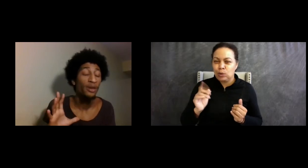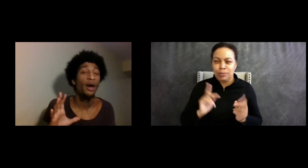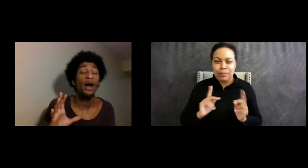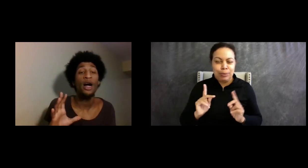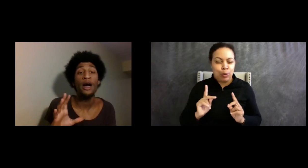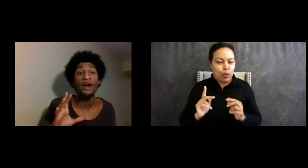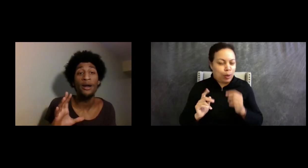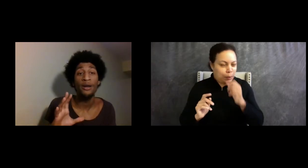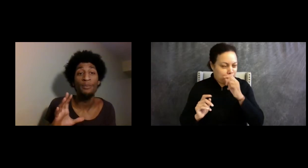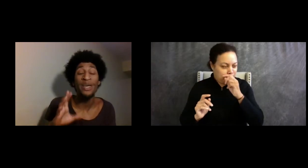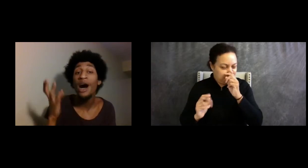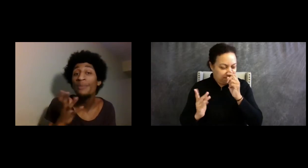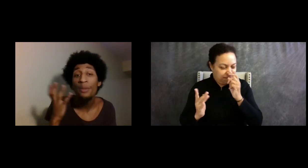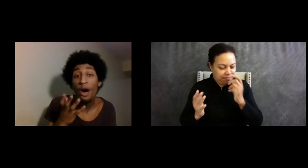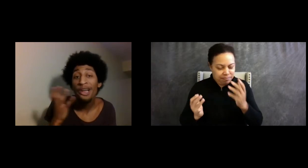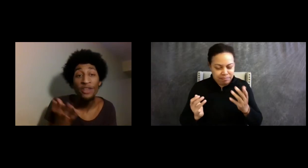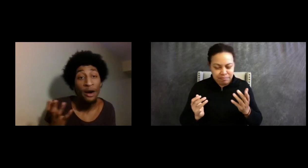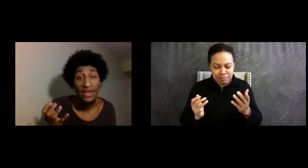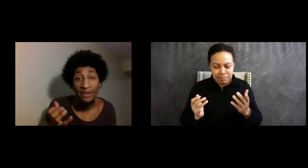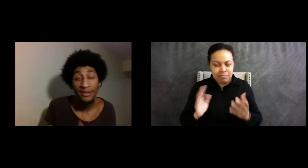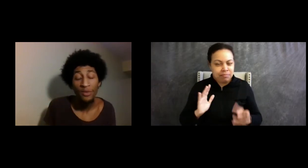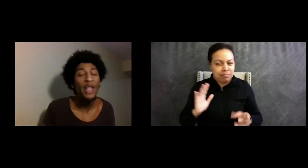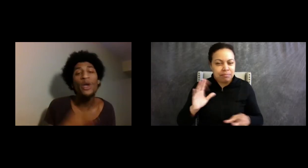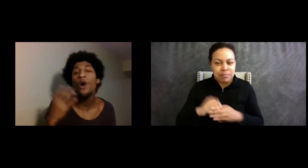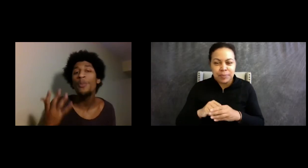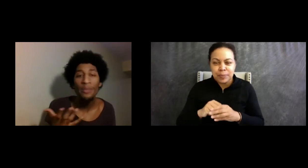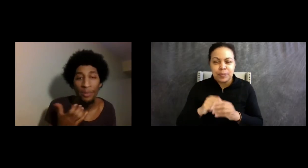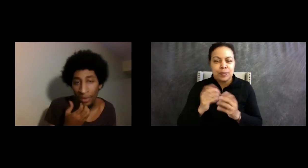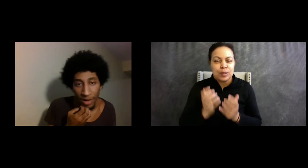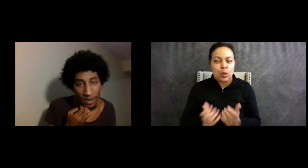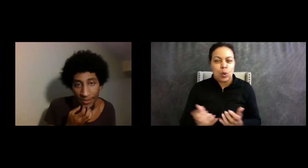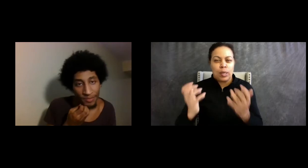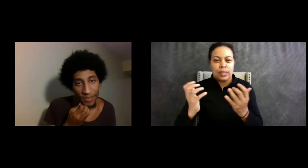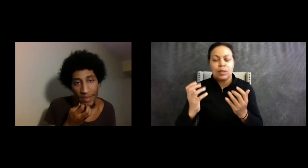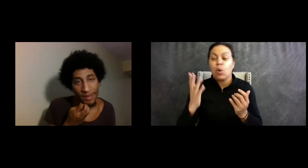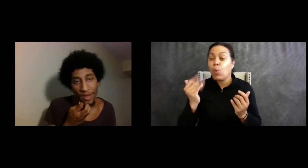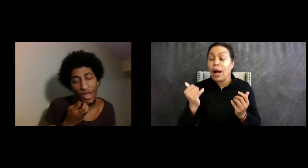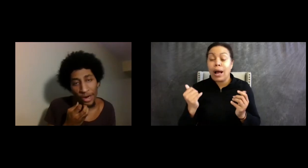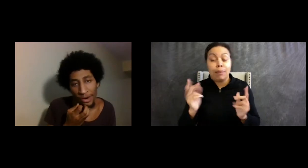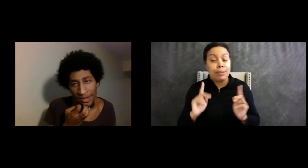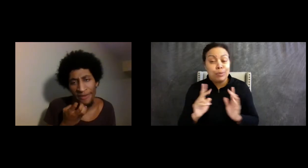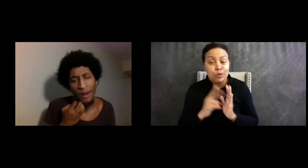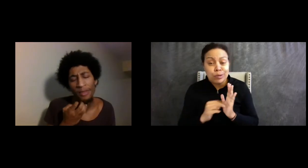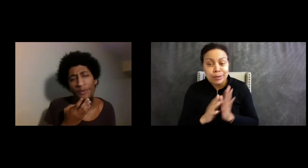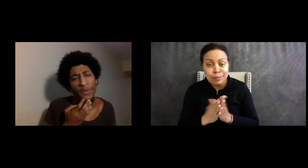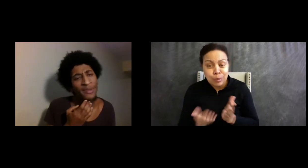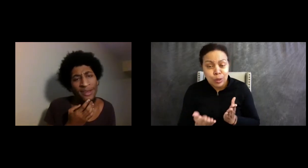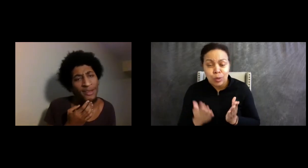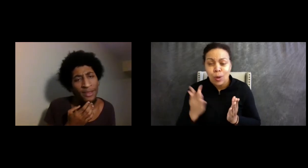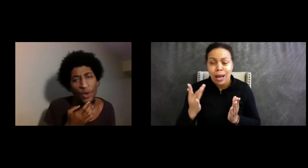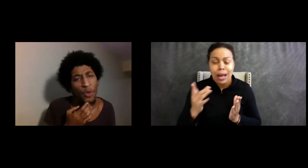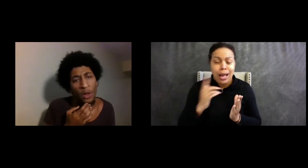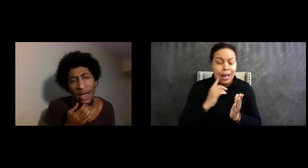people become part of an audience? Why do we open up a book? Sure, it's to fall in